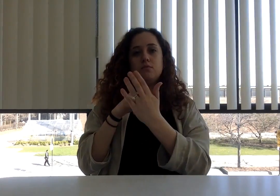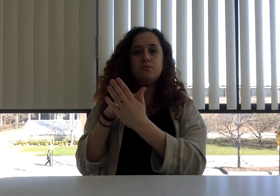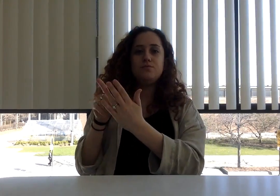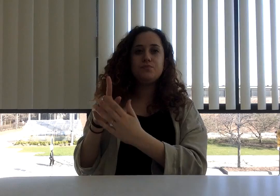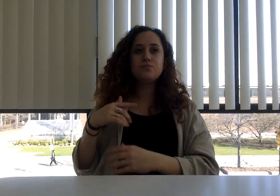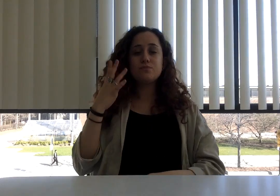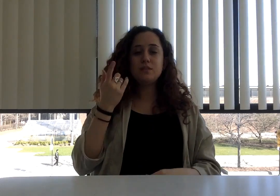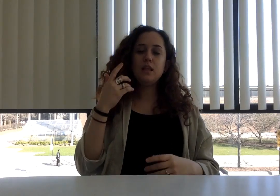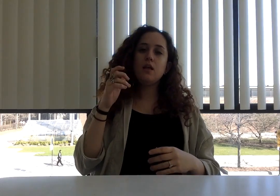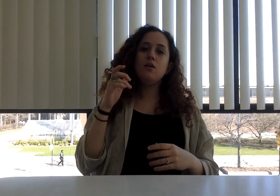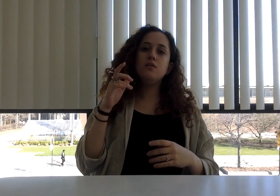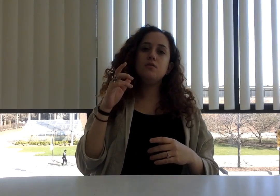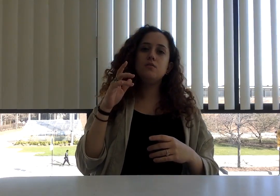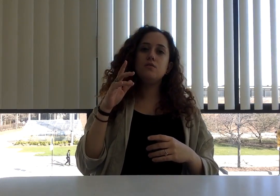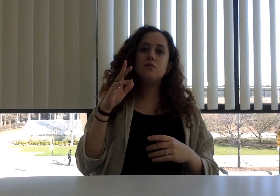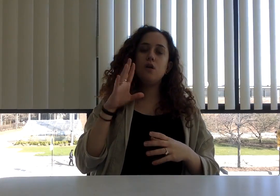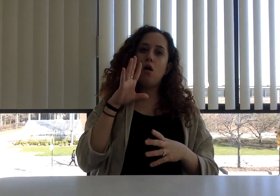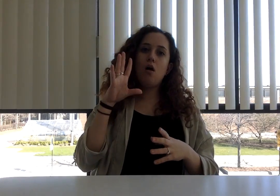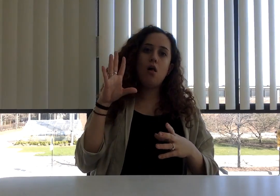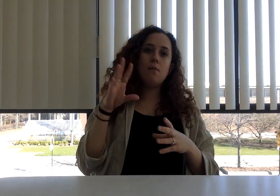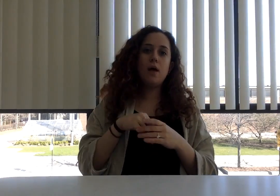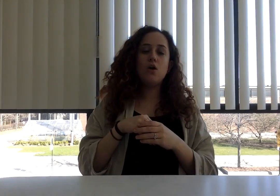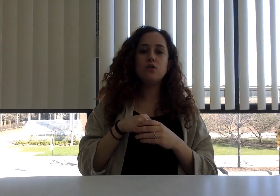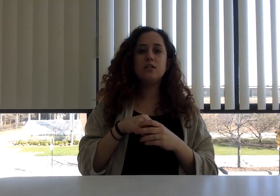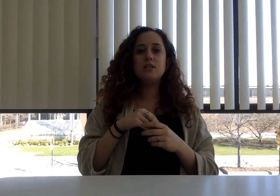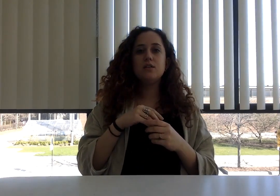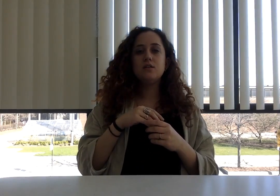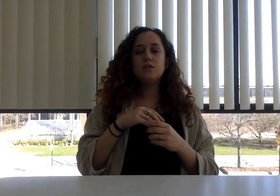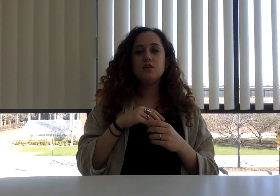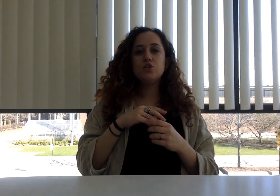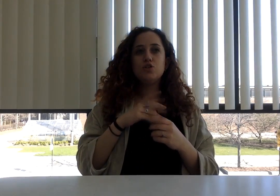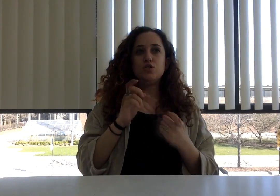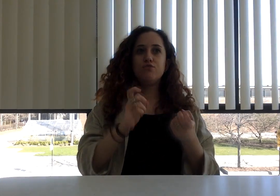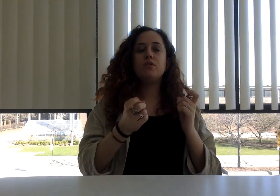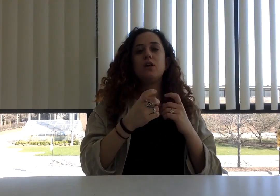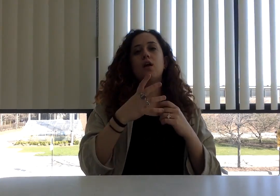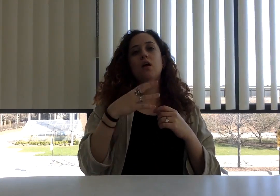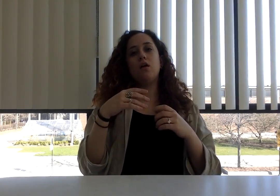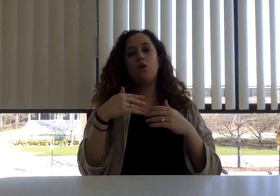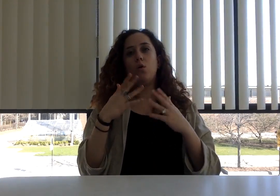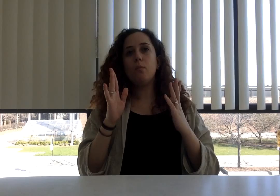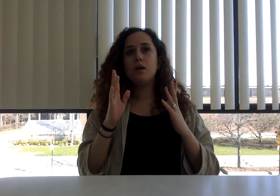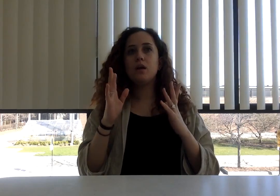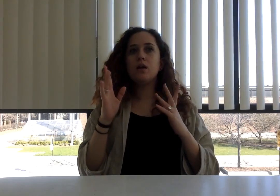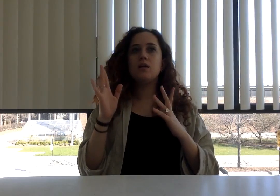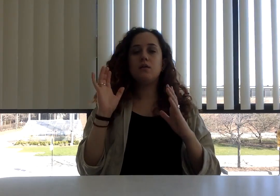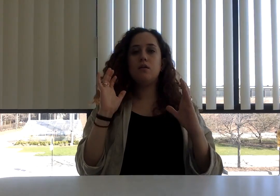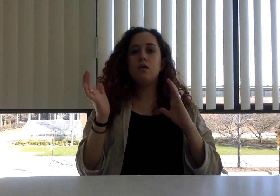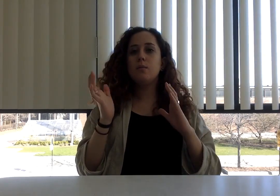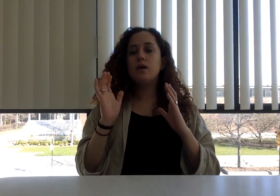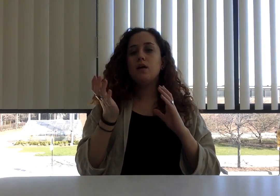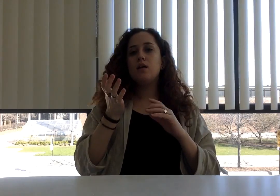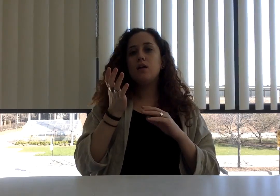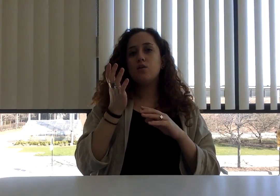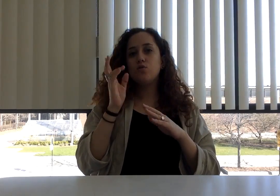and opening and narrowing the graph. So I will leave that up to you as did you get 4